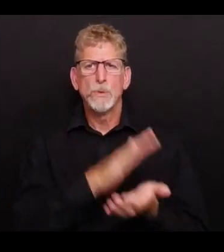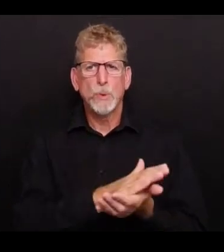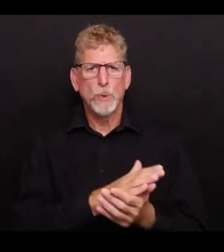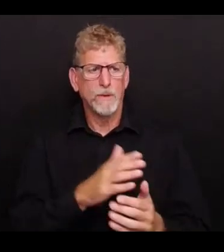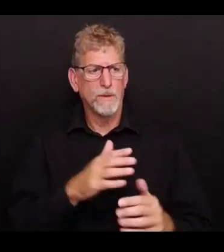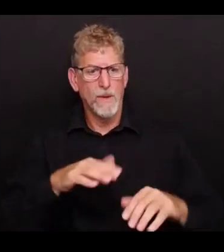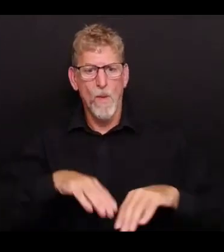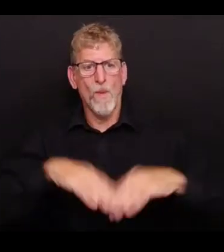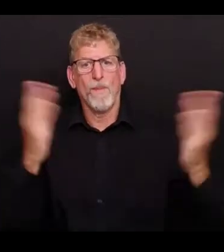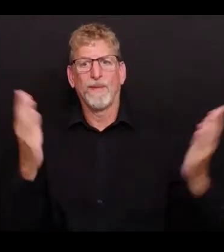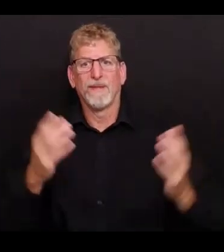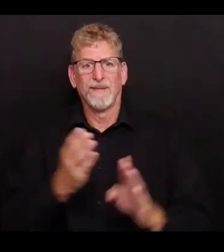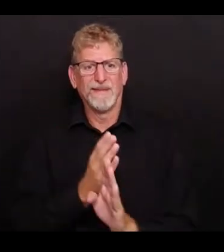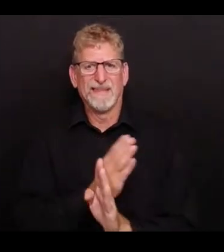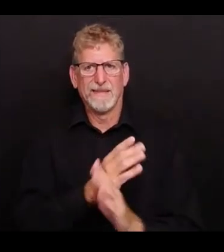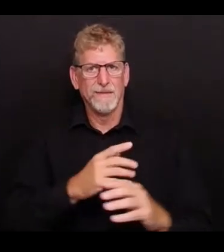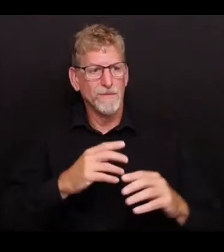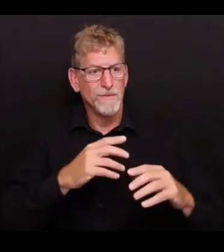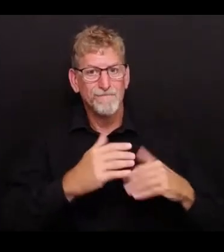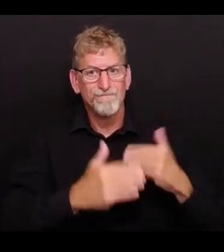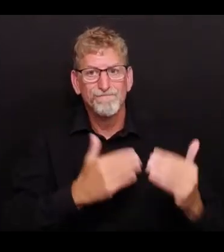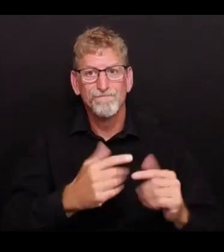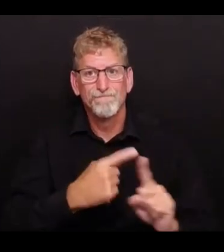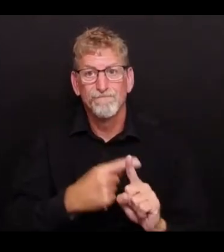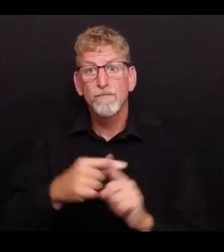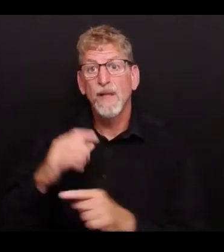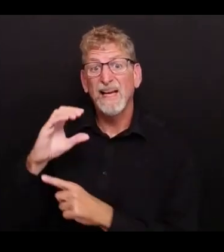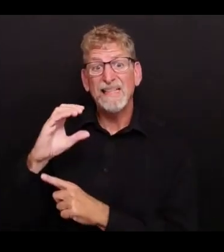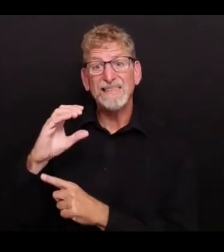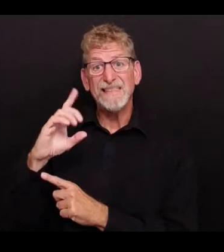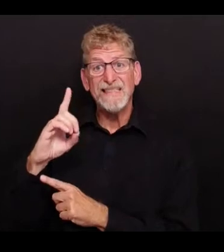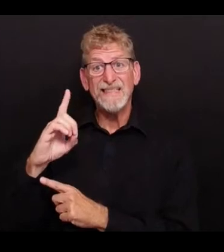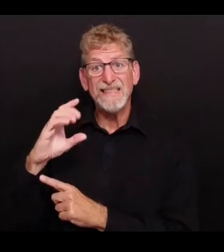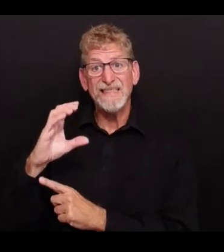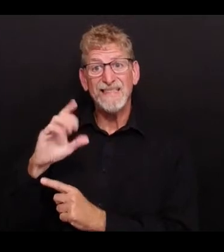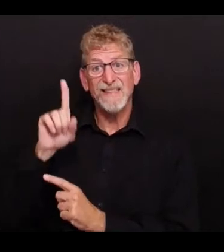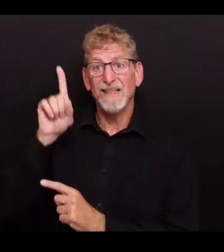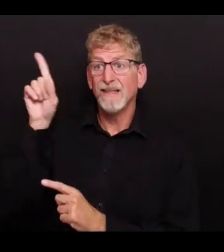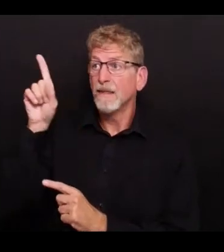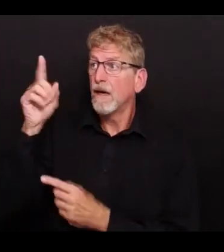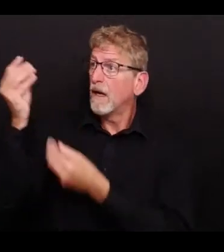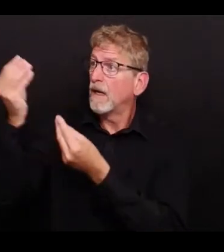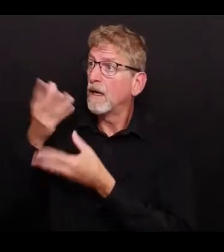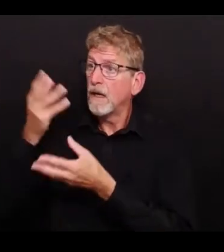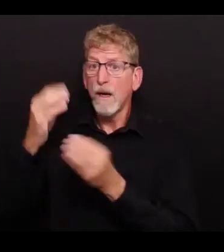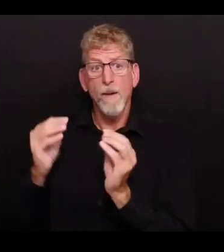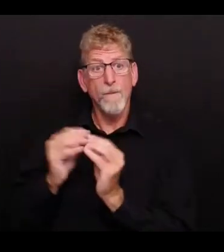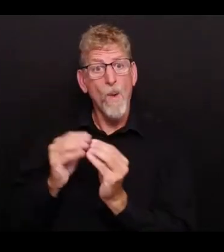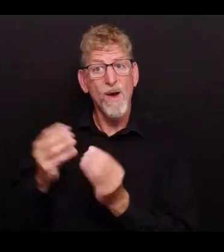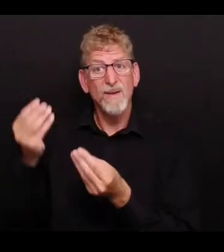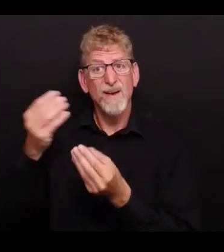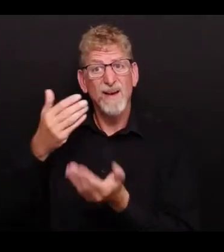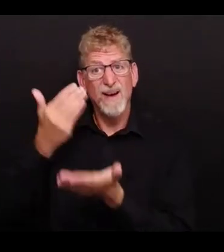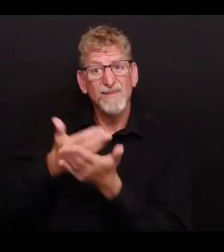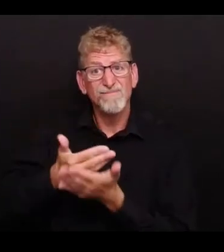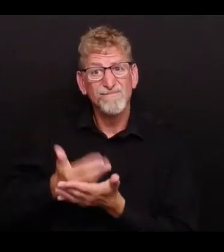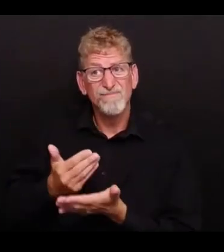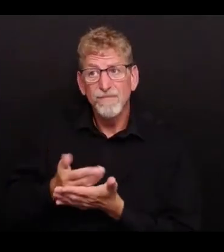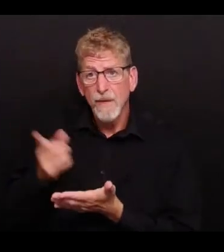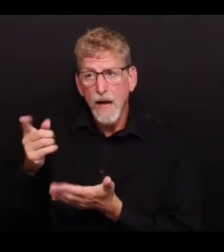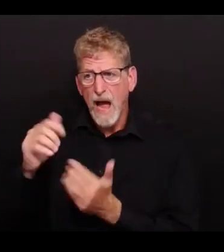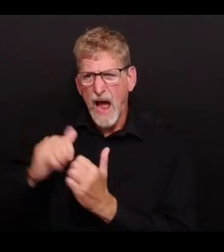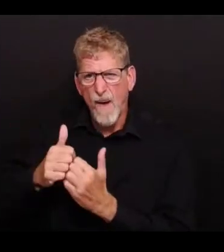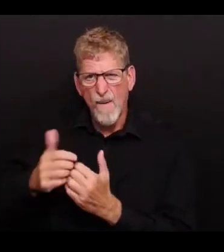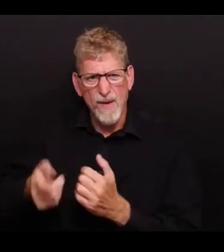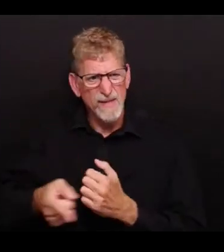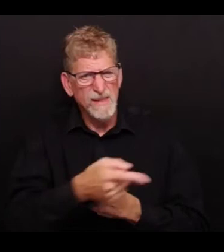recent CDC report provides additional evidence of the threat to children posed by the Delta variant and the value of community